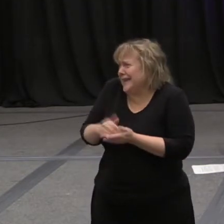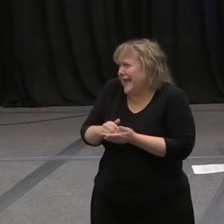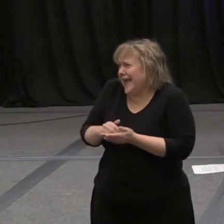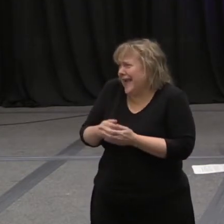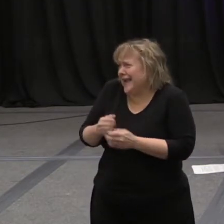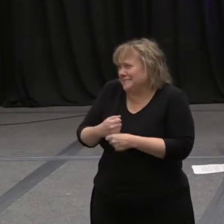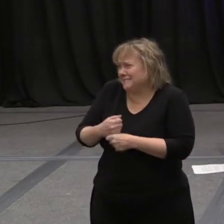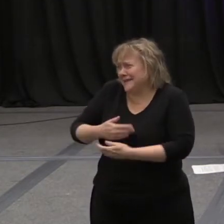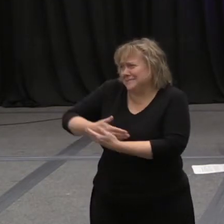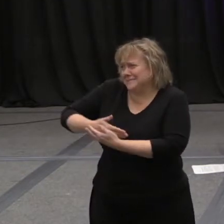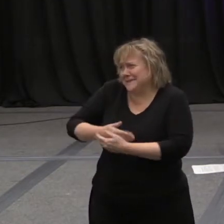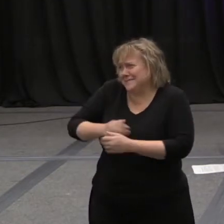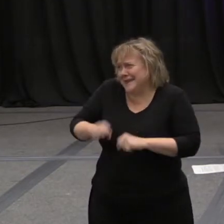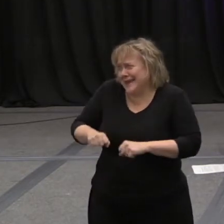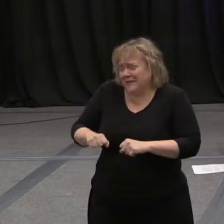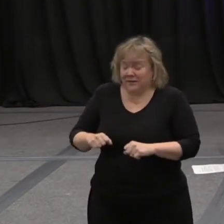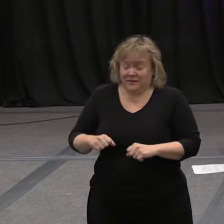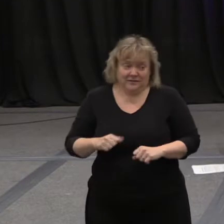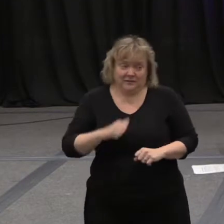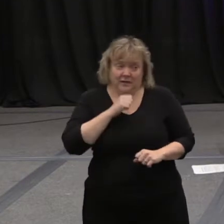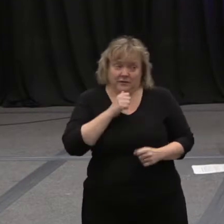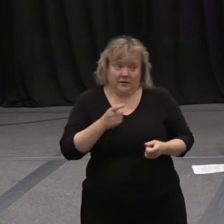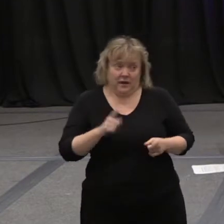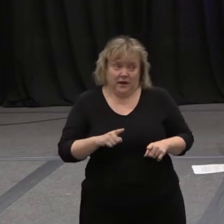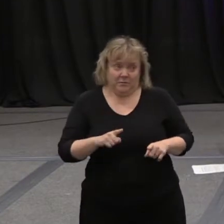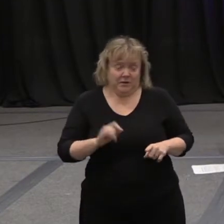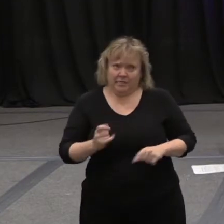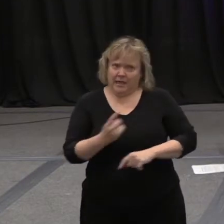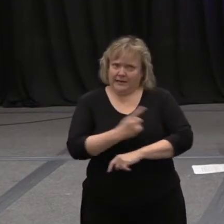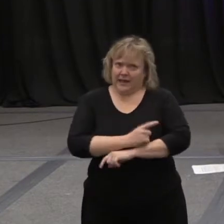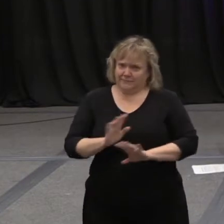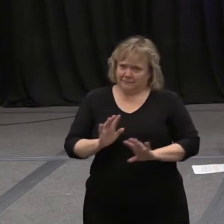obviously, but it was not, that was not said that day.